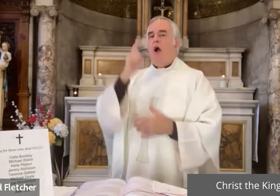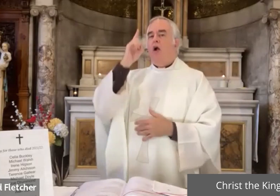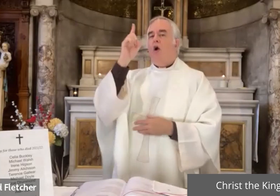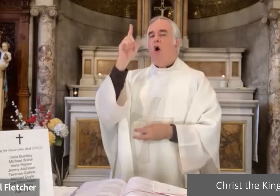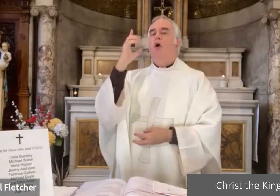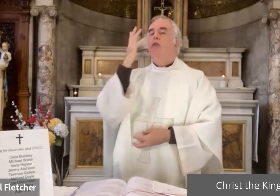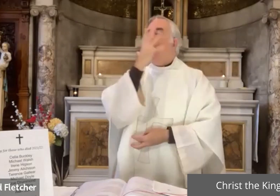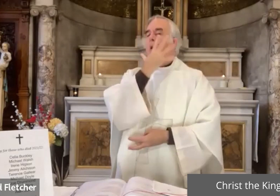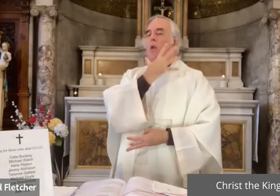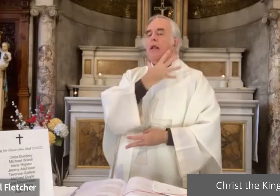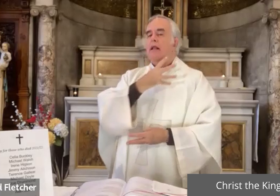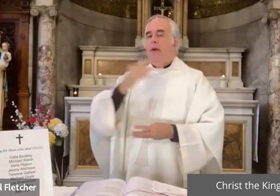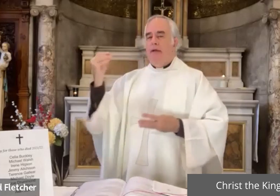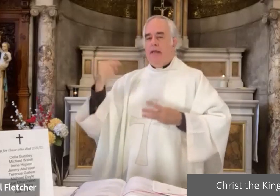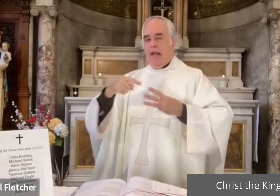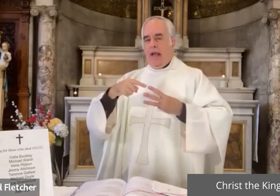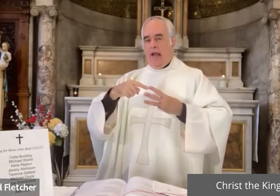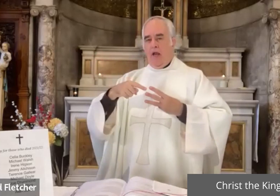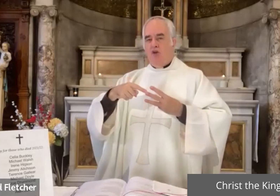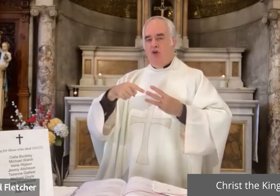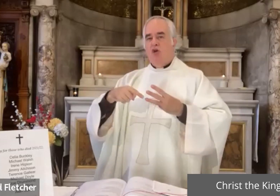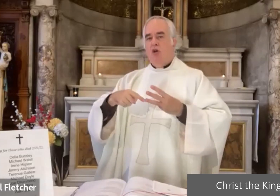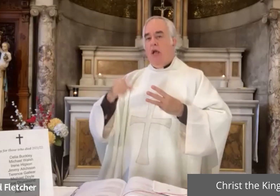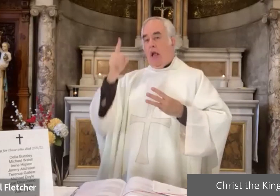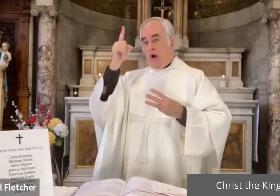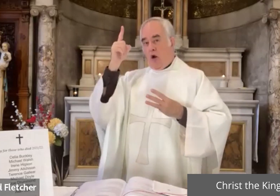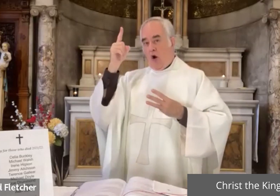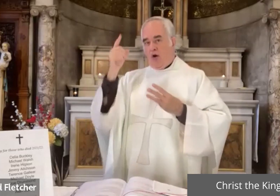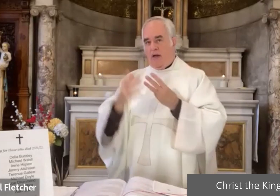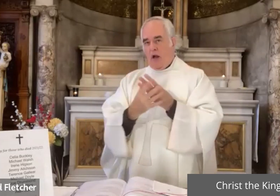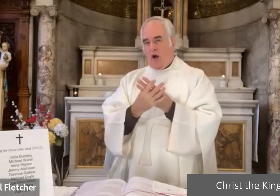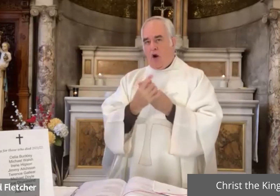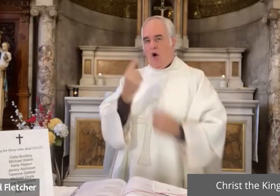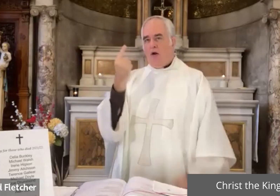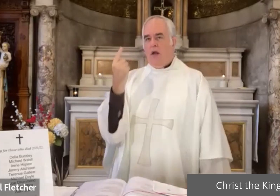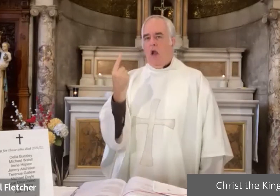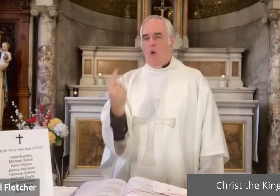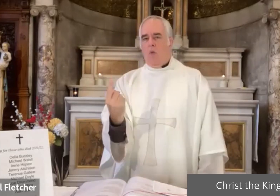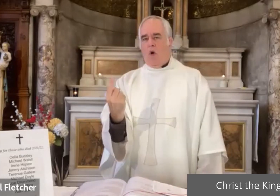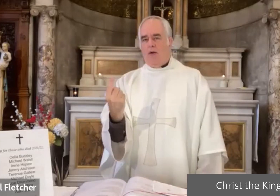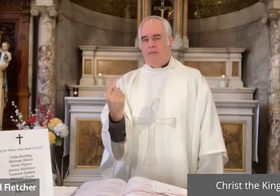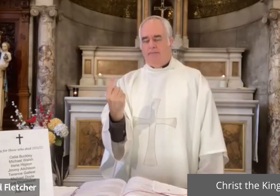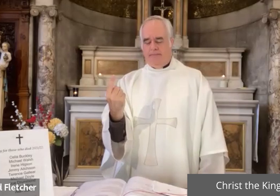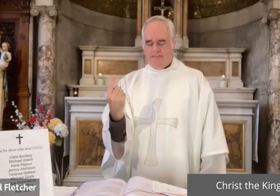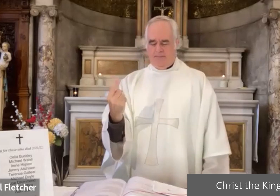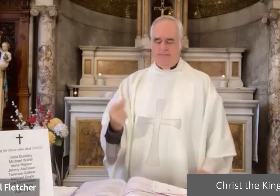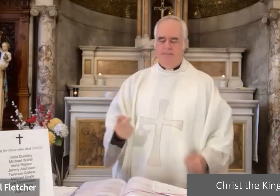believe in God the Holy Spirit. Each is God, God is